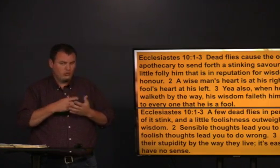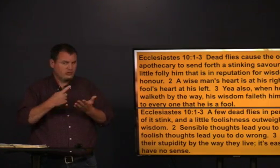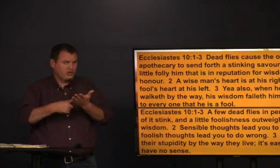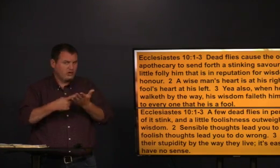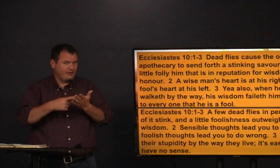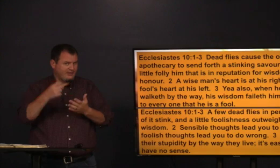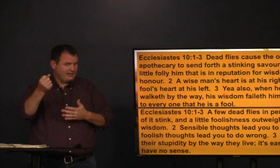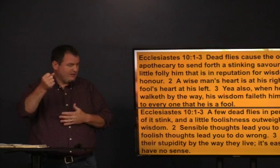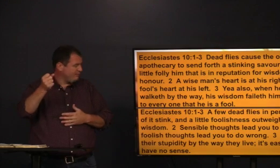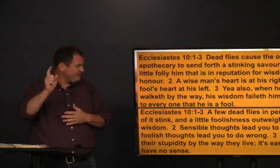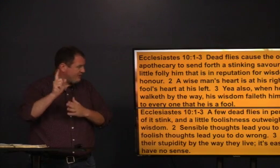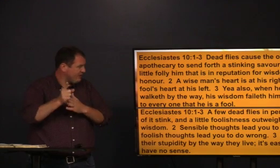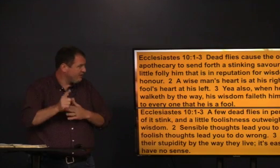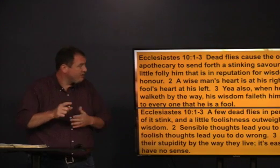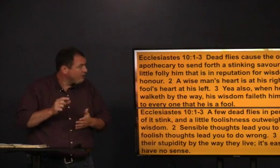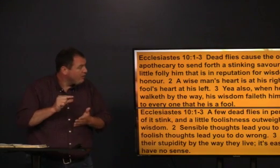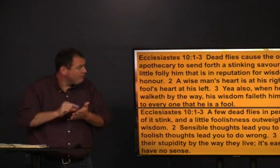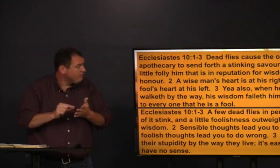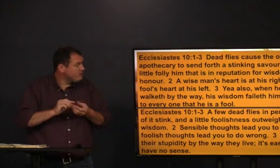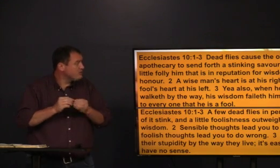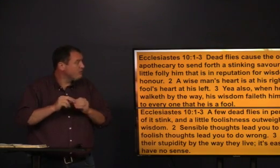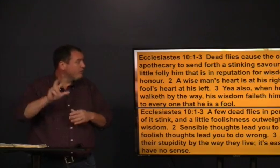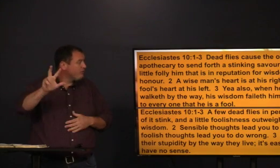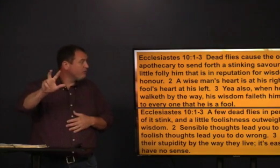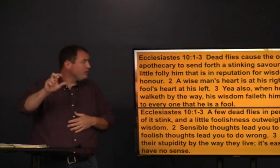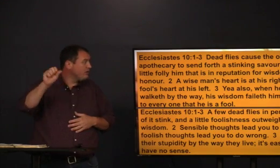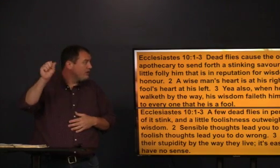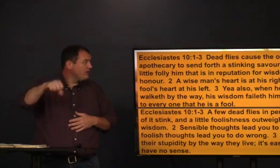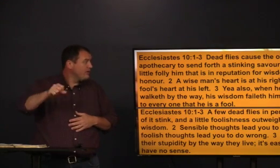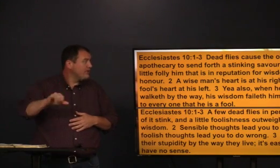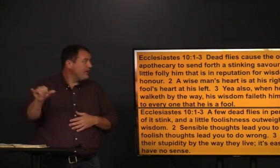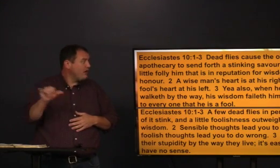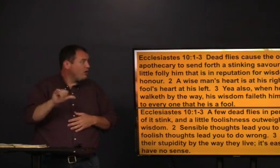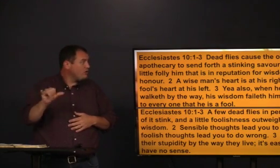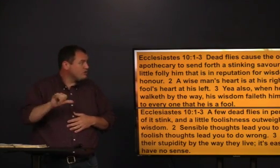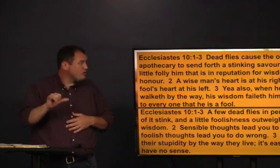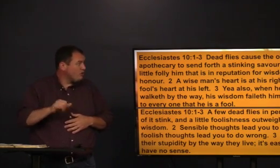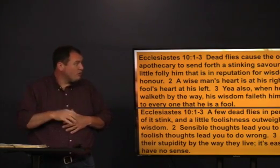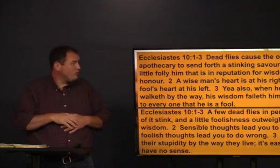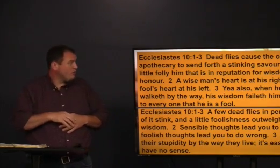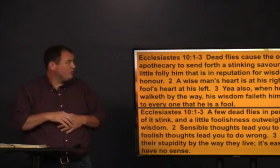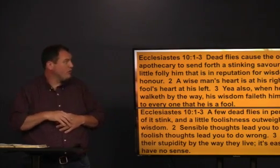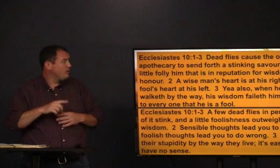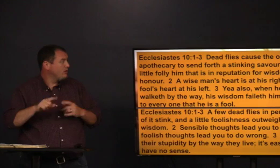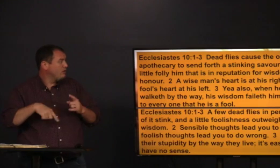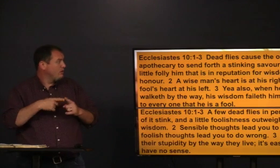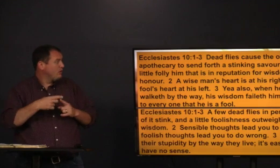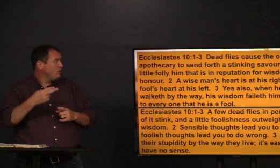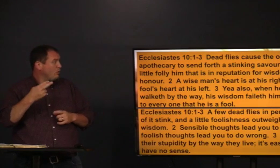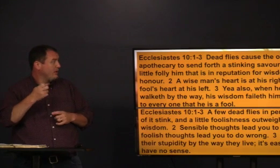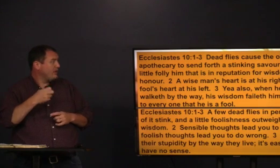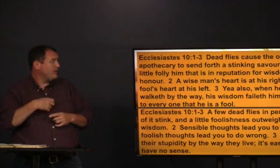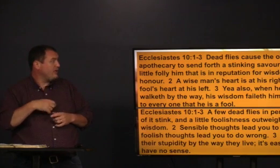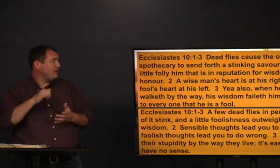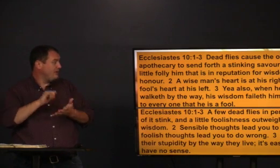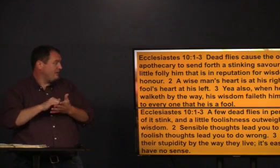We'll talk about that in a second. Verse number 3. Yea, also, when he, that